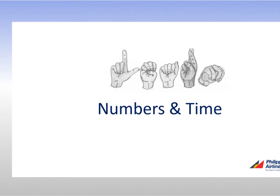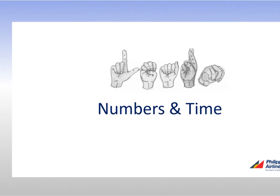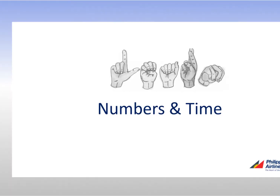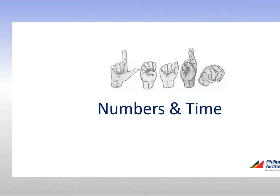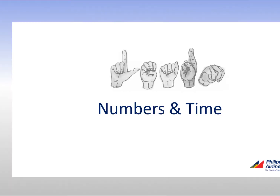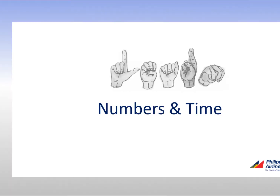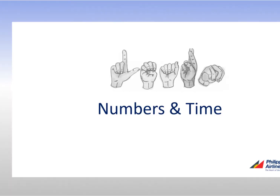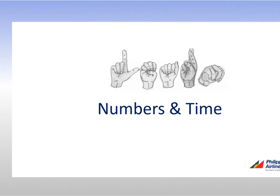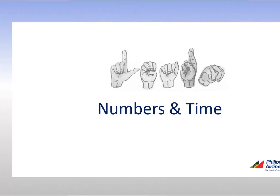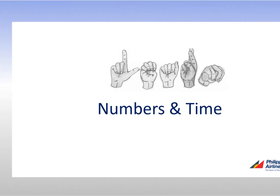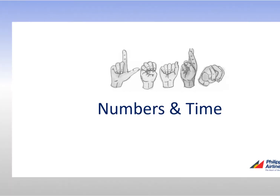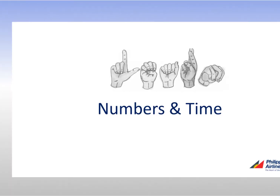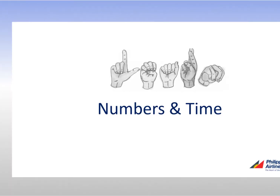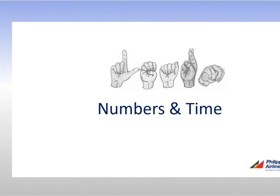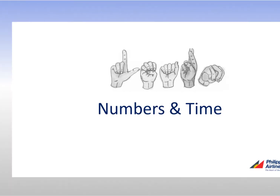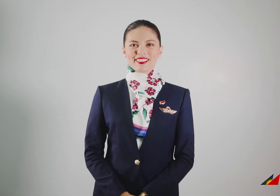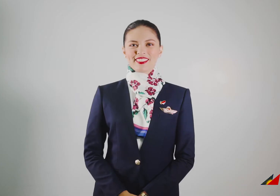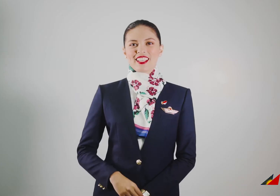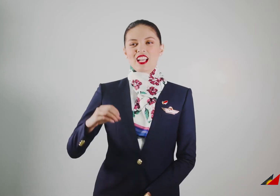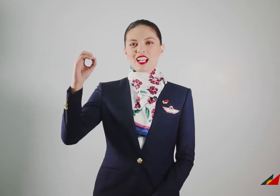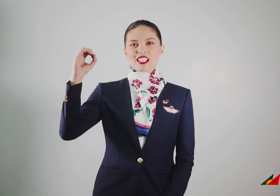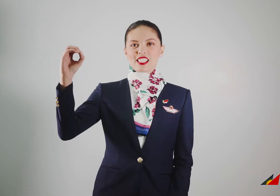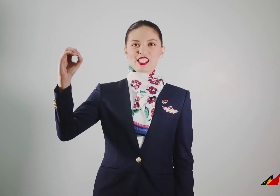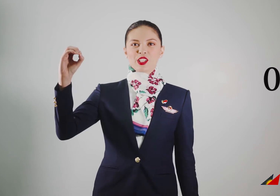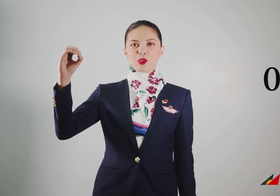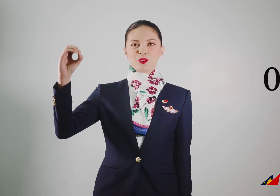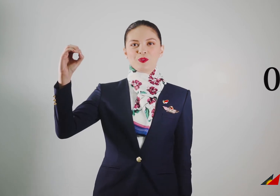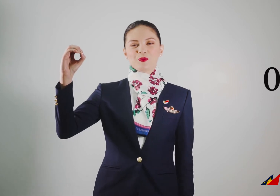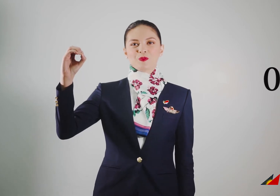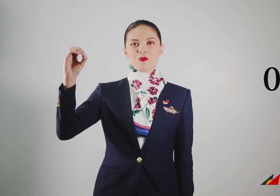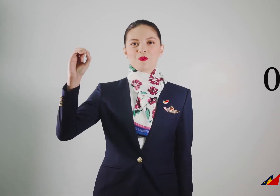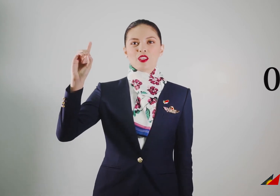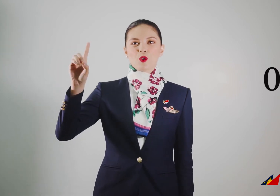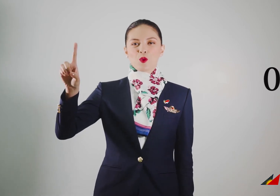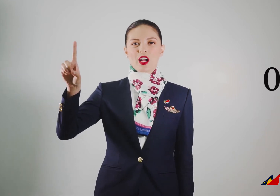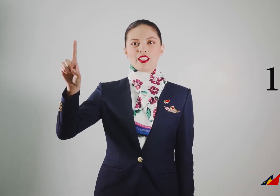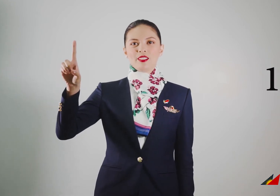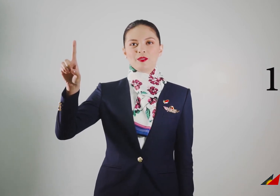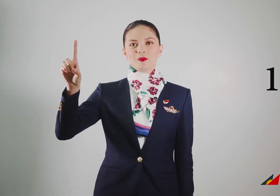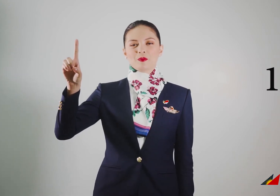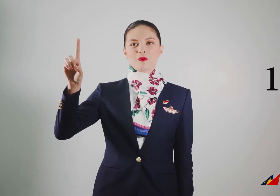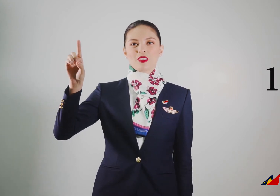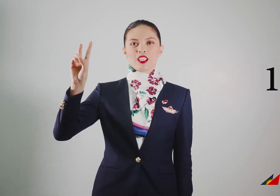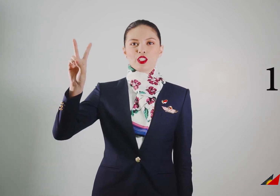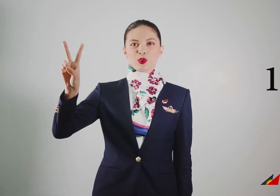Let's learn about numbers and time. 0, 1,